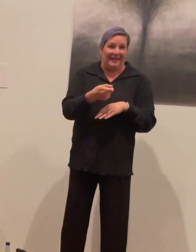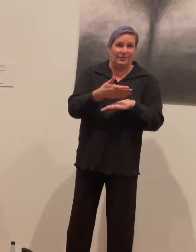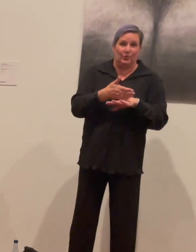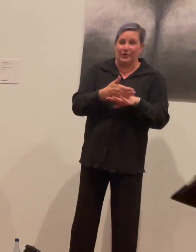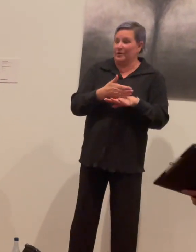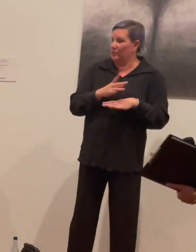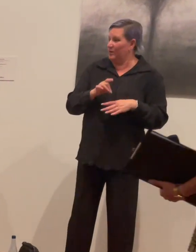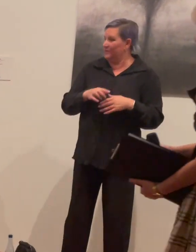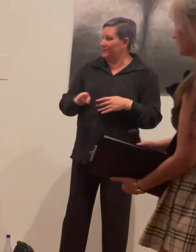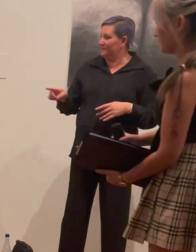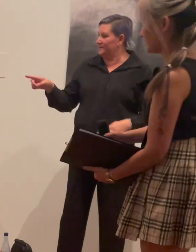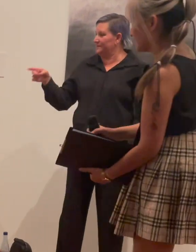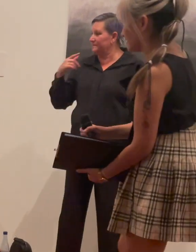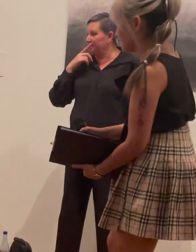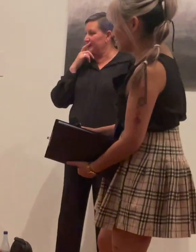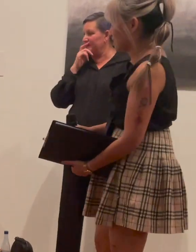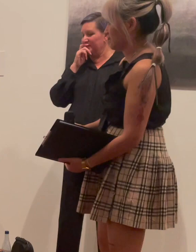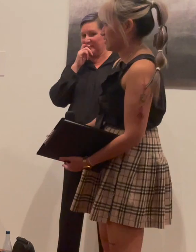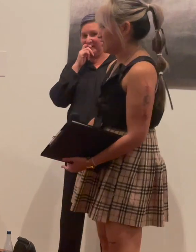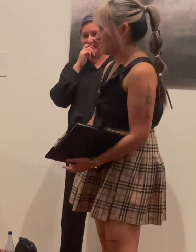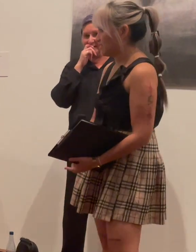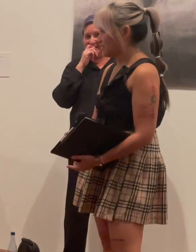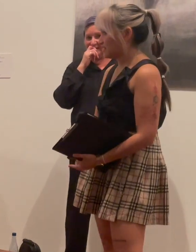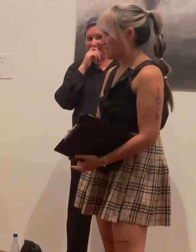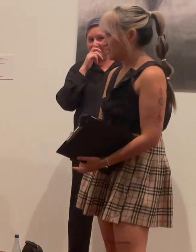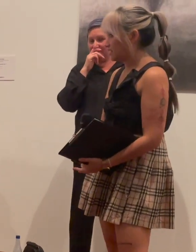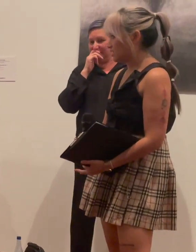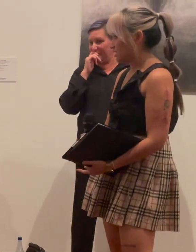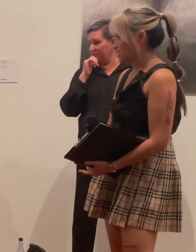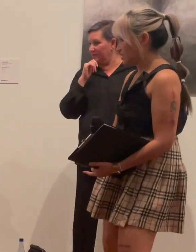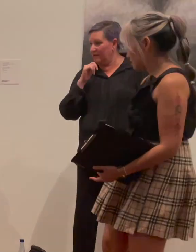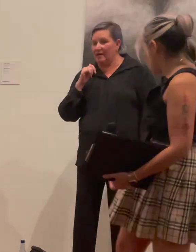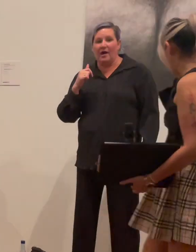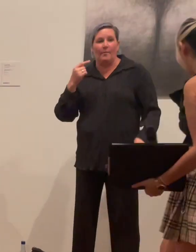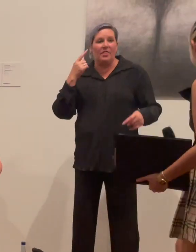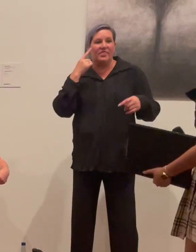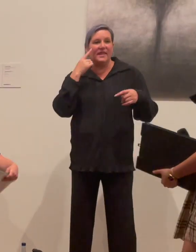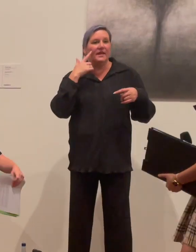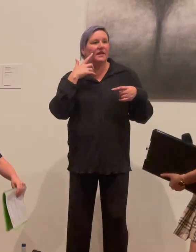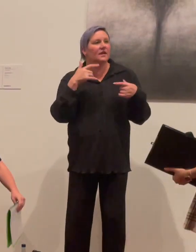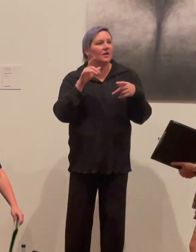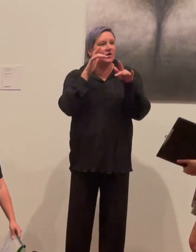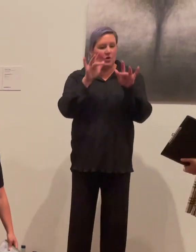A cassette, hold the box to put cassettes in.